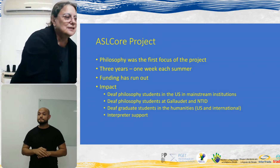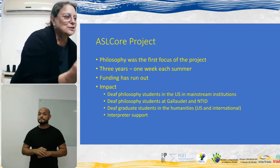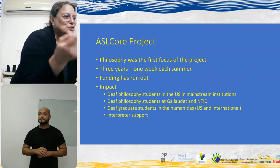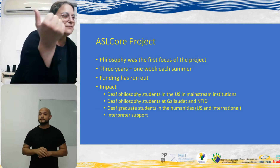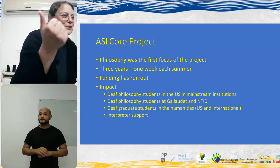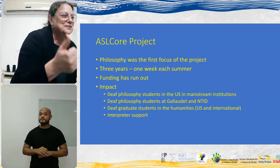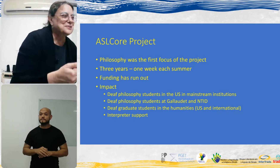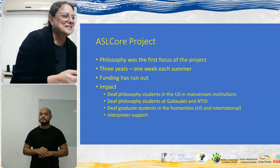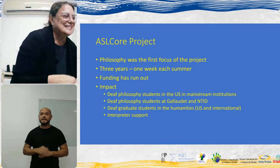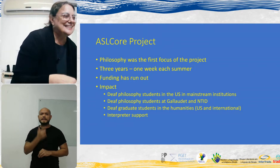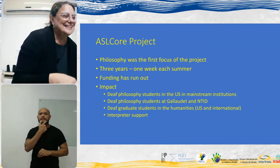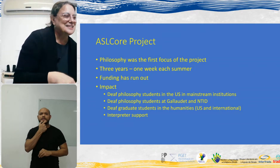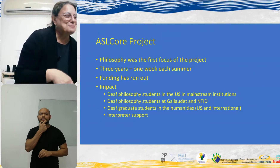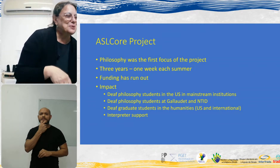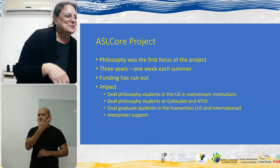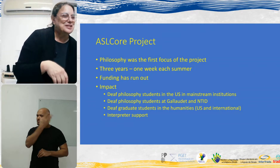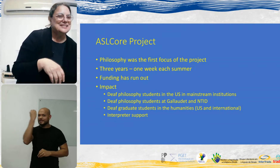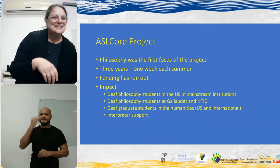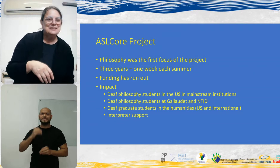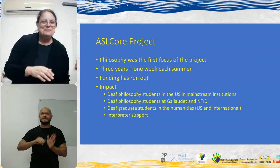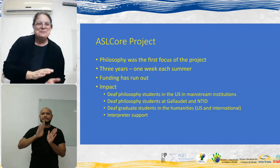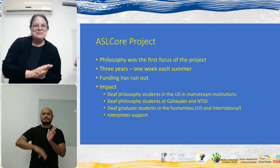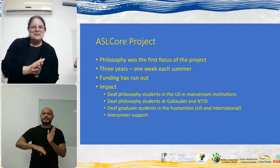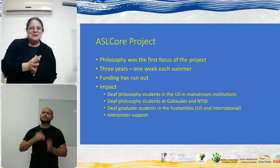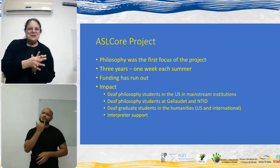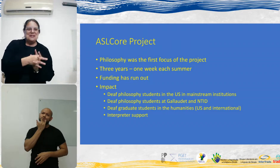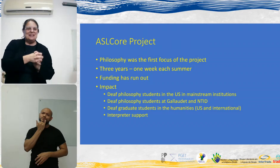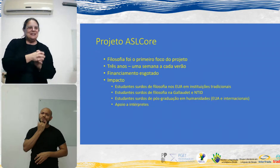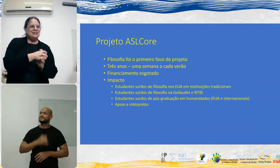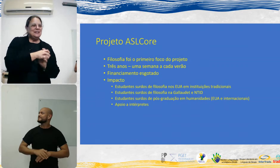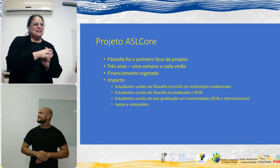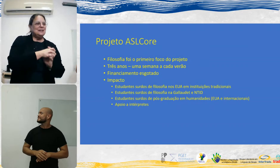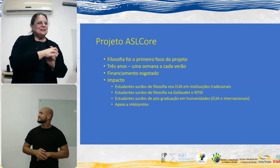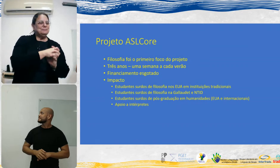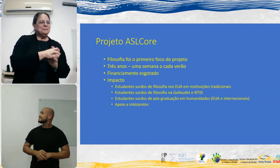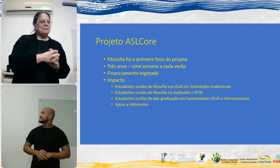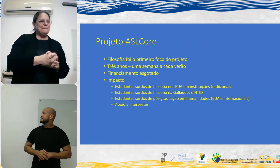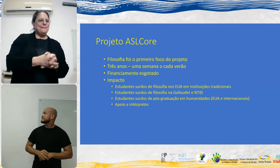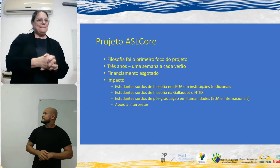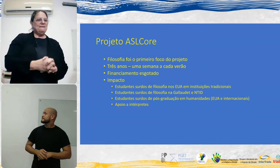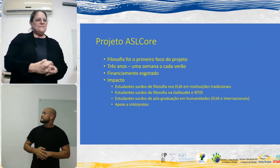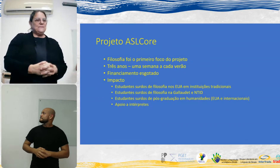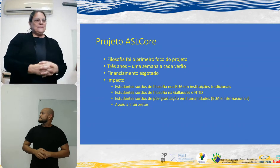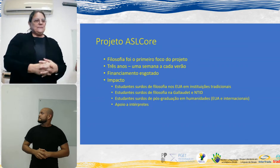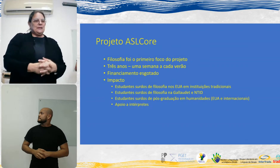That's English. I forgot to delete that. I apologize. Okay.